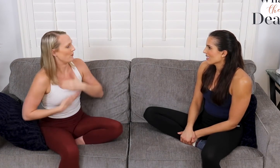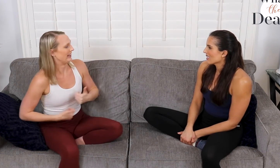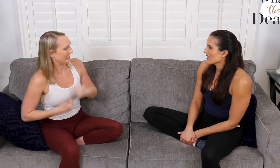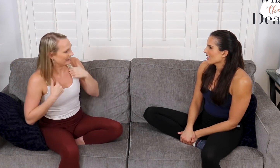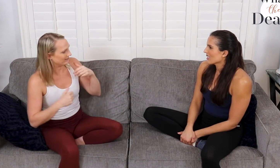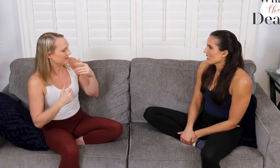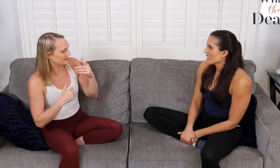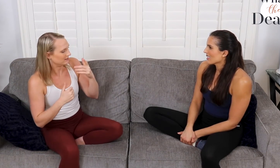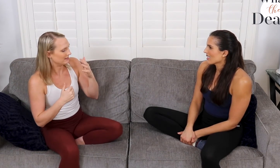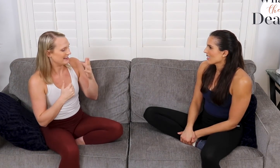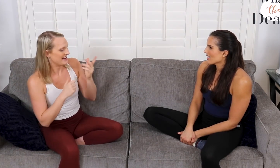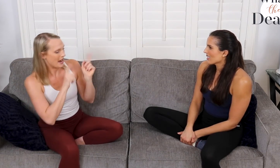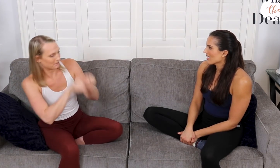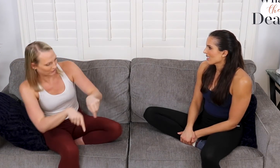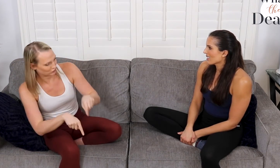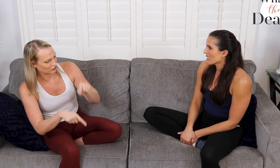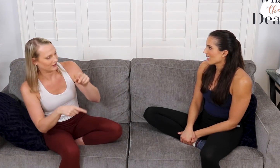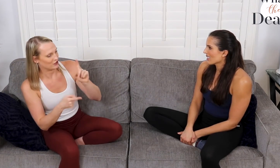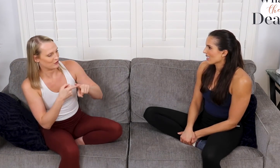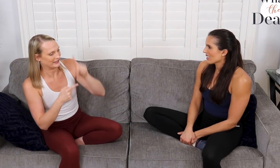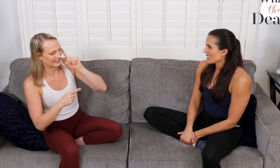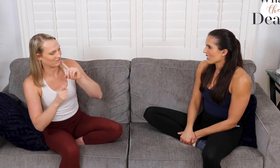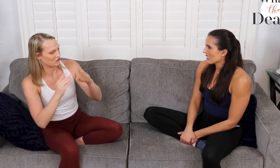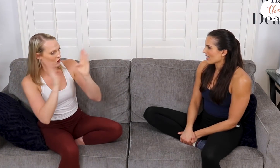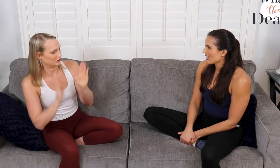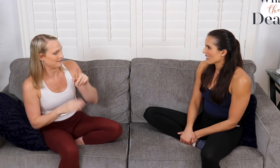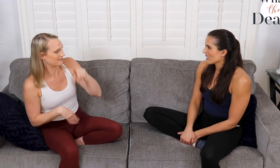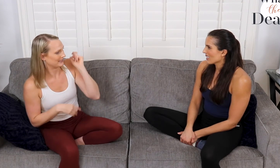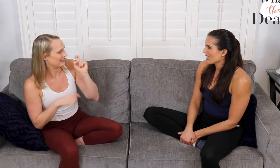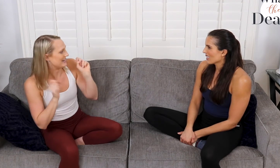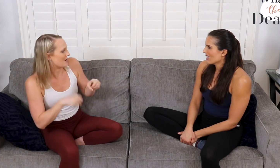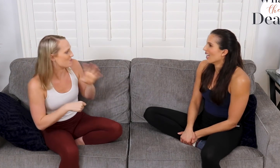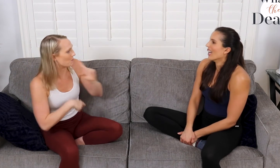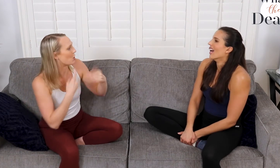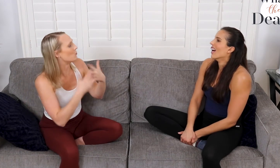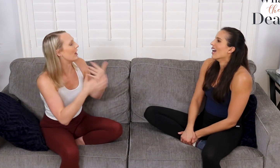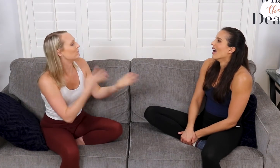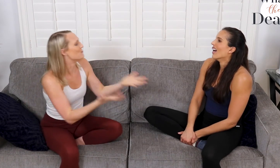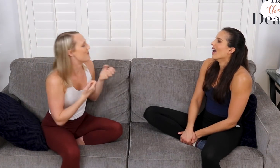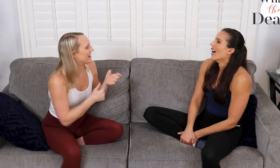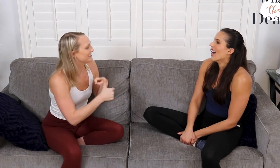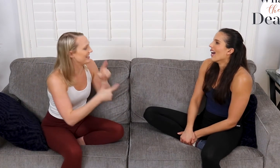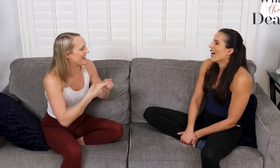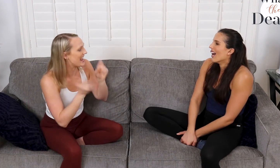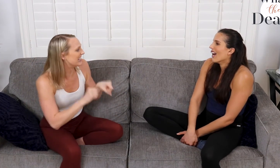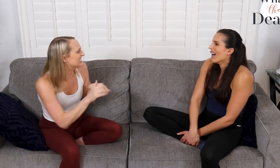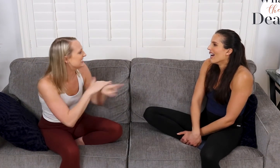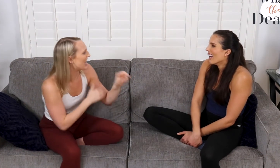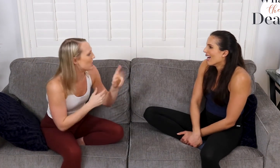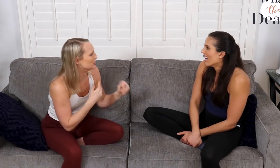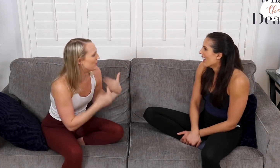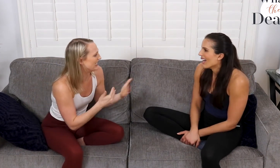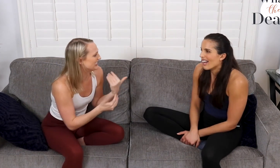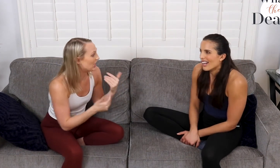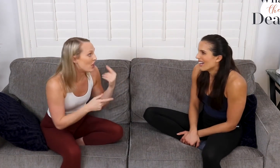still here. So we're good. But growing up, how did you hear the doorbell? So doorbells. I live in a deaf family household.